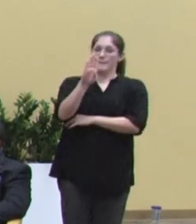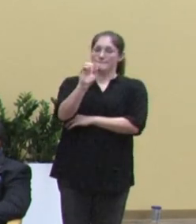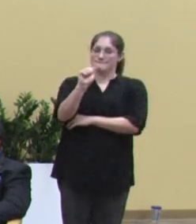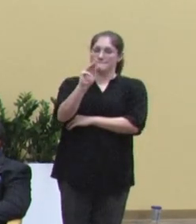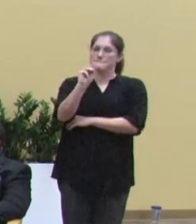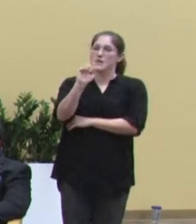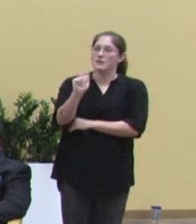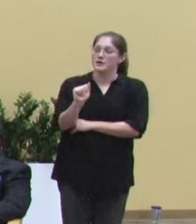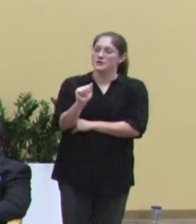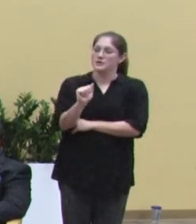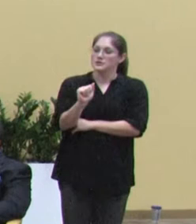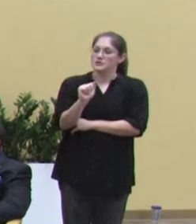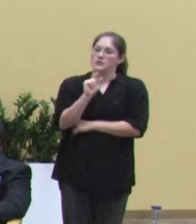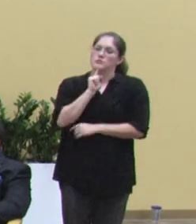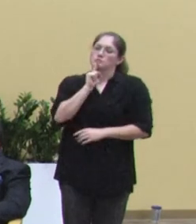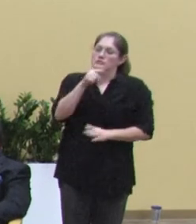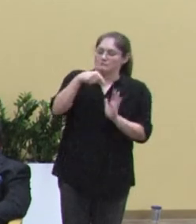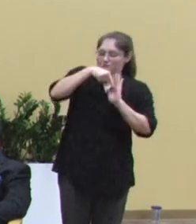and get to